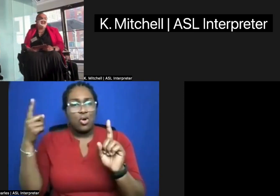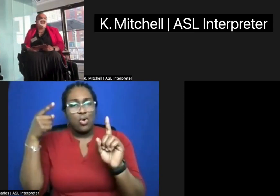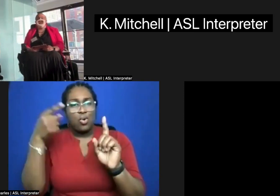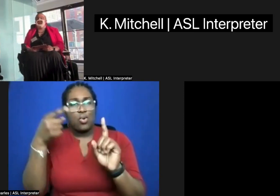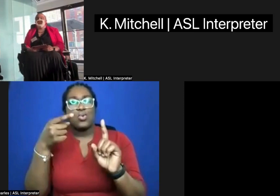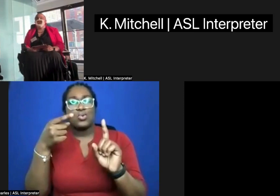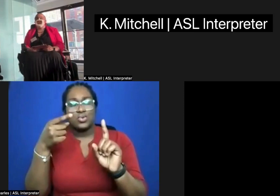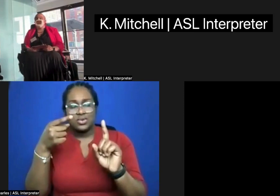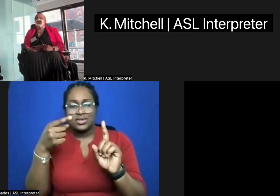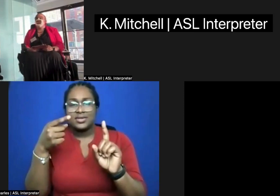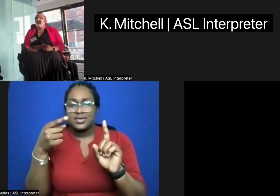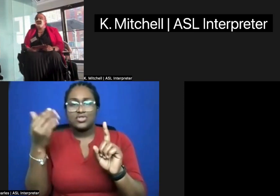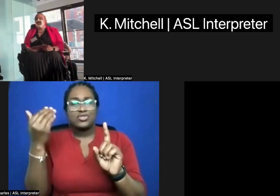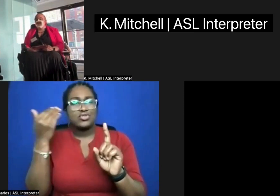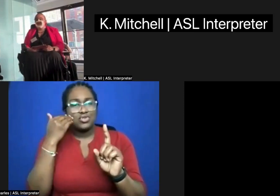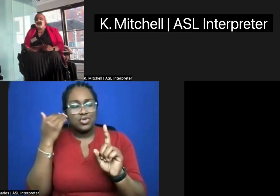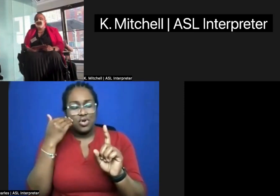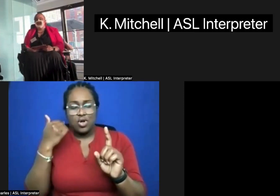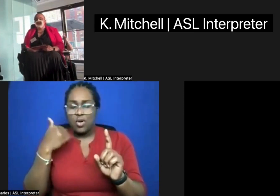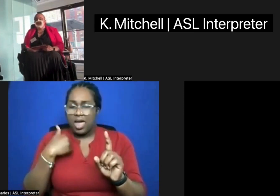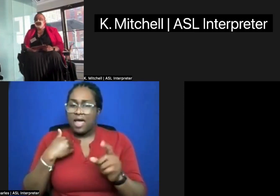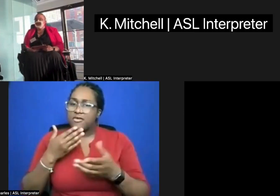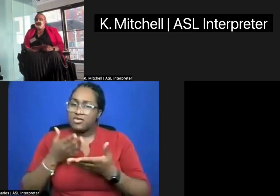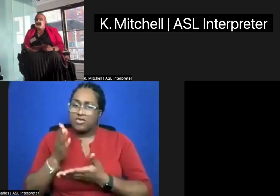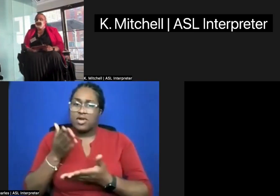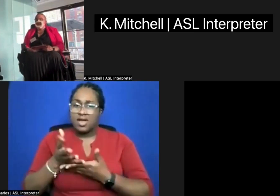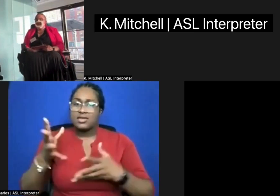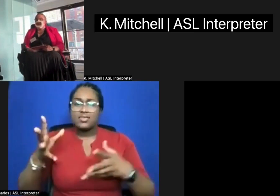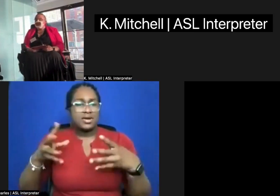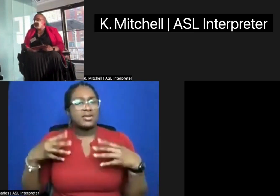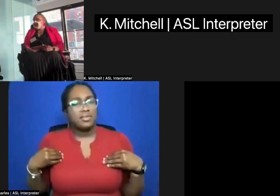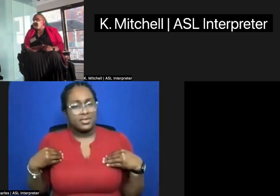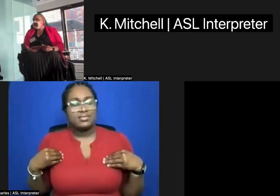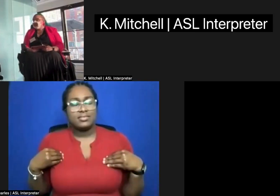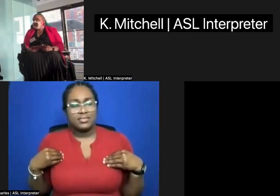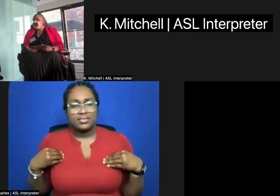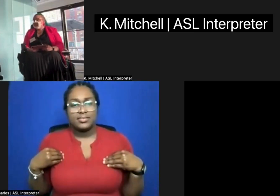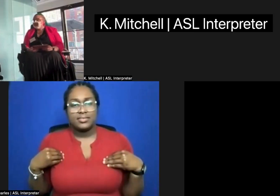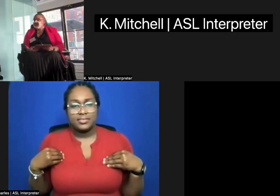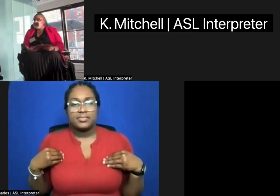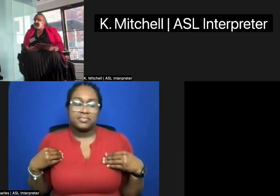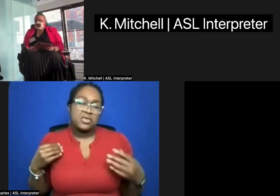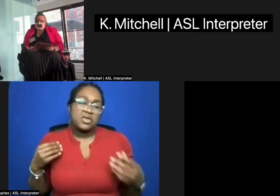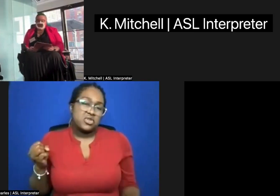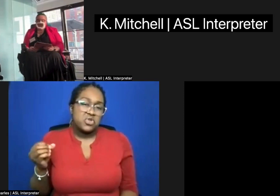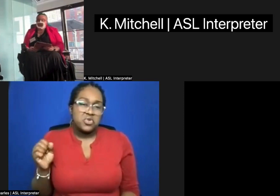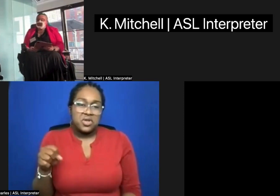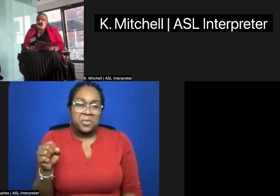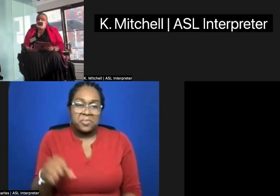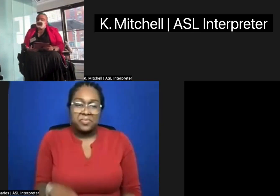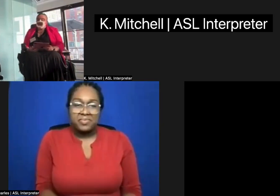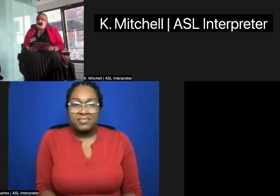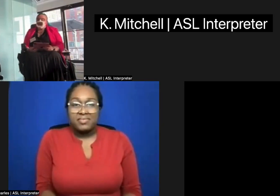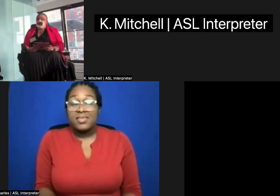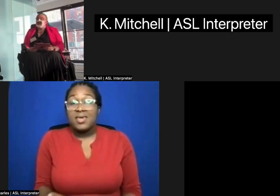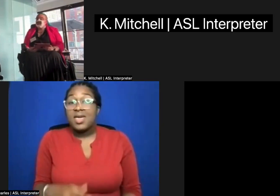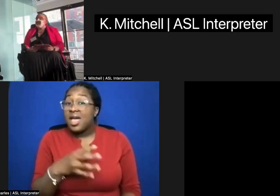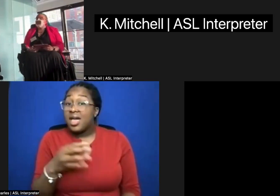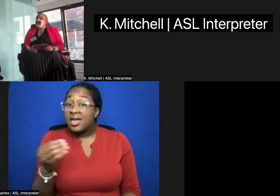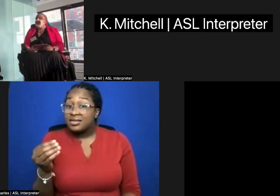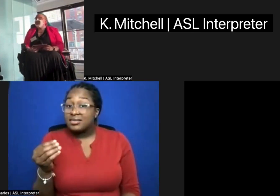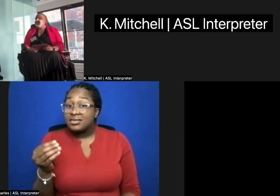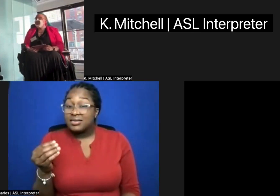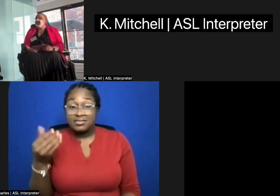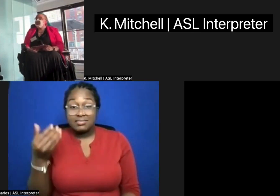and knowing that we have a right to be accepted as such. Yeah. So yeah. And I would say that as a